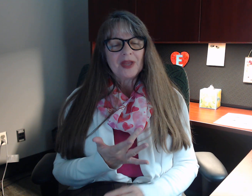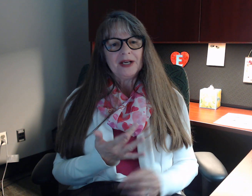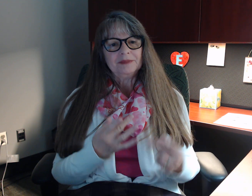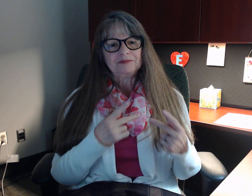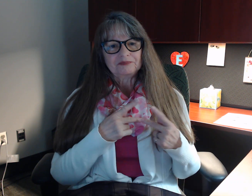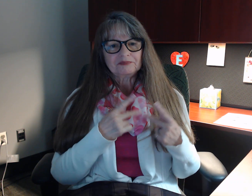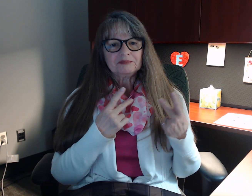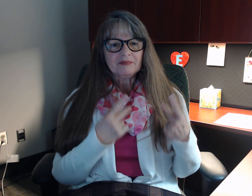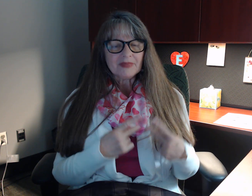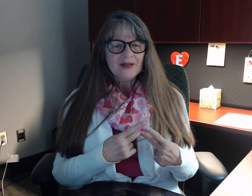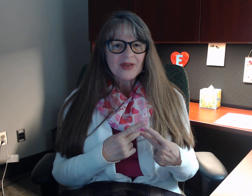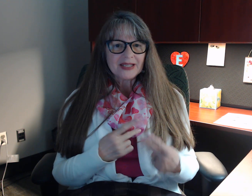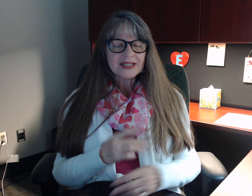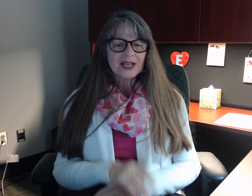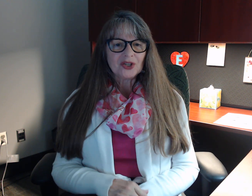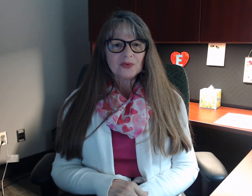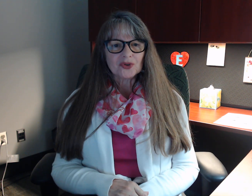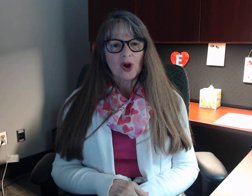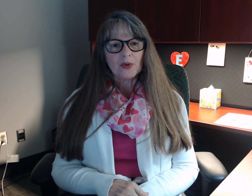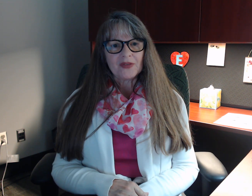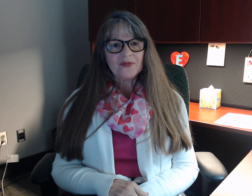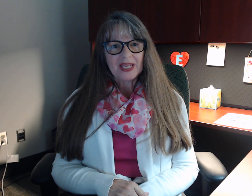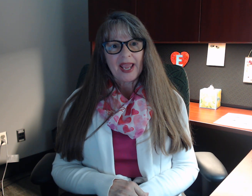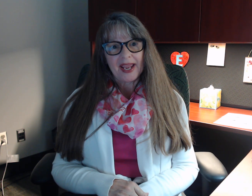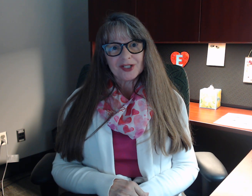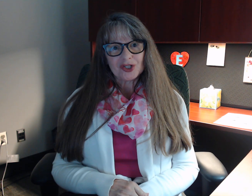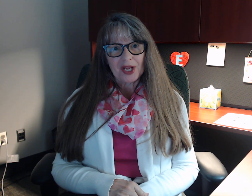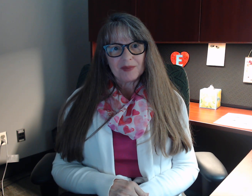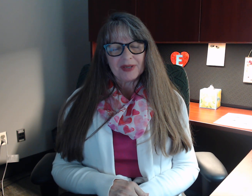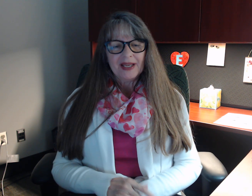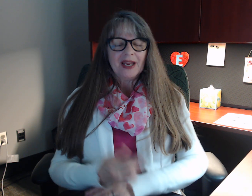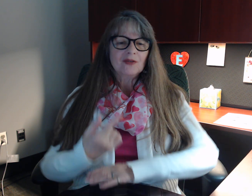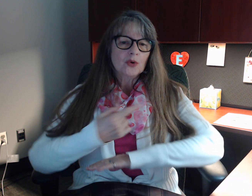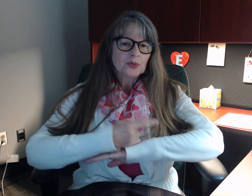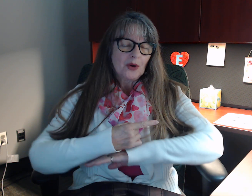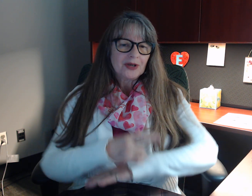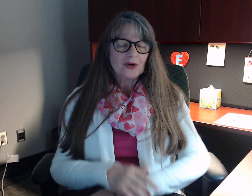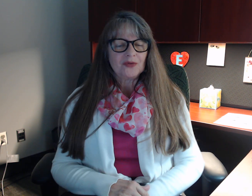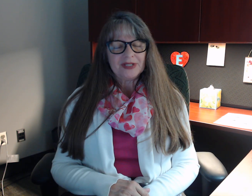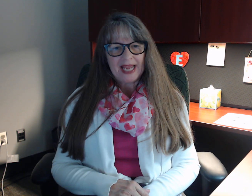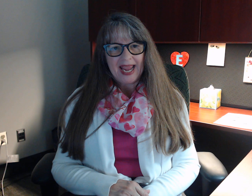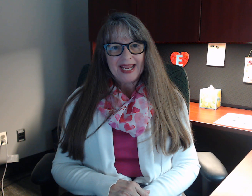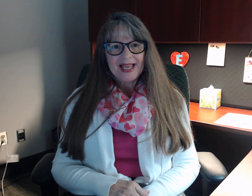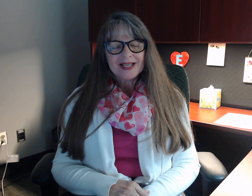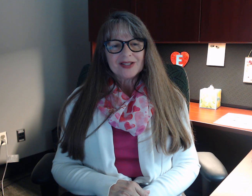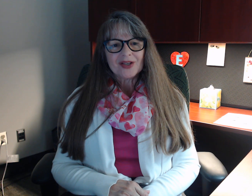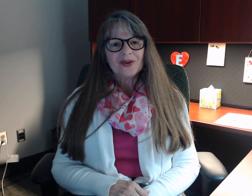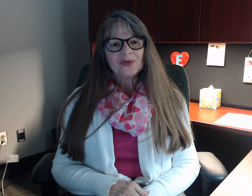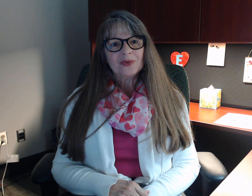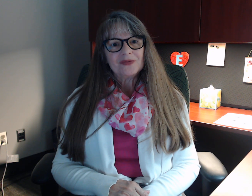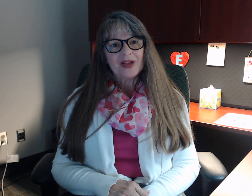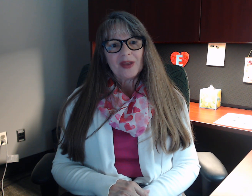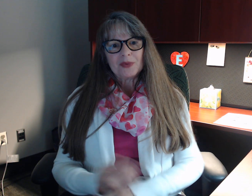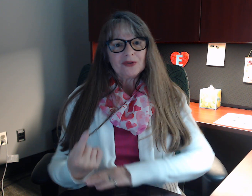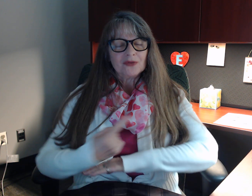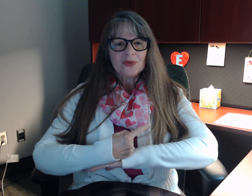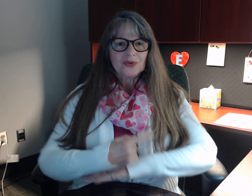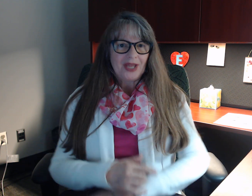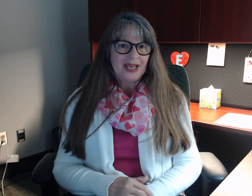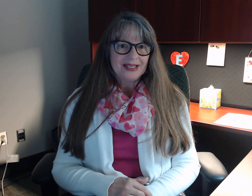And Valentine, you would draw it with a V hand shape. And of course, we already know day. So we've done that. We do the full day.